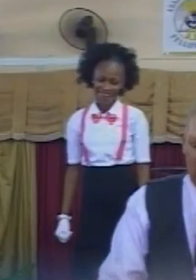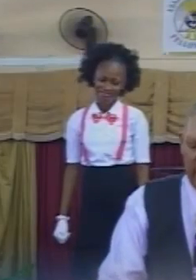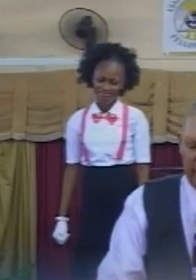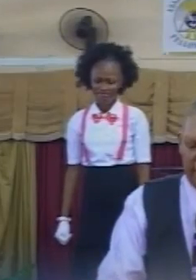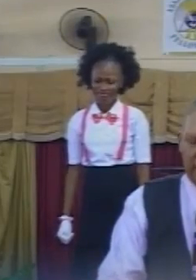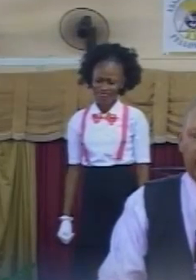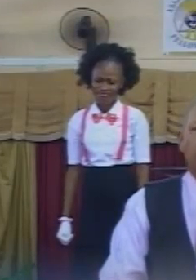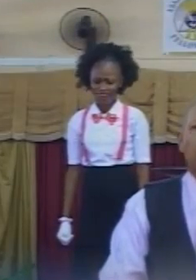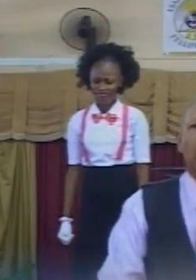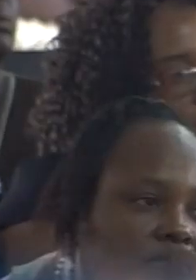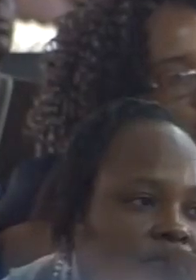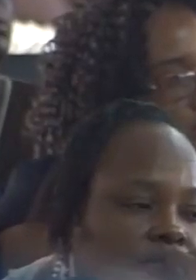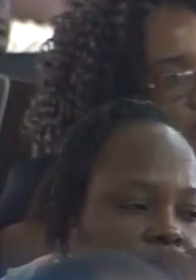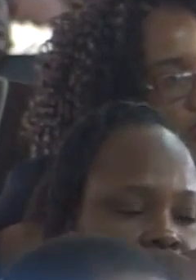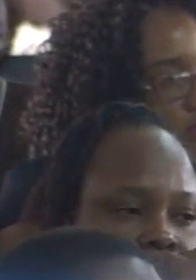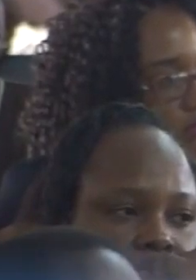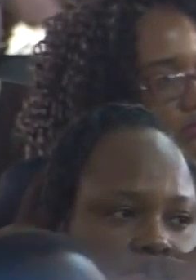Hallelujah.